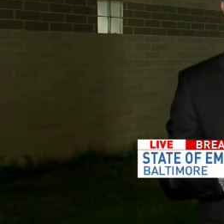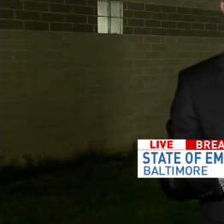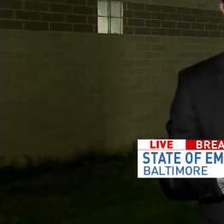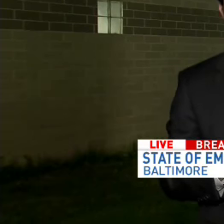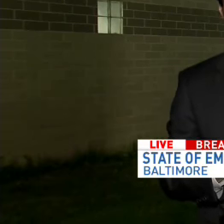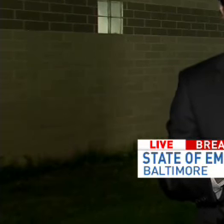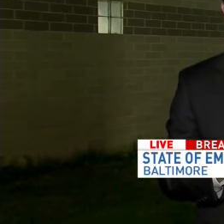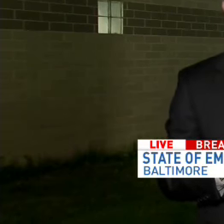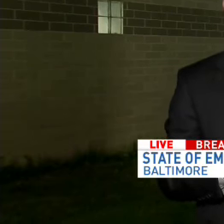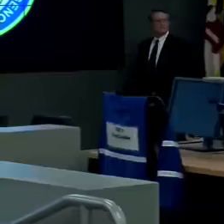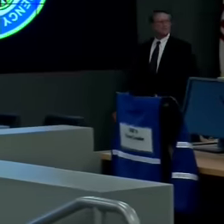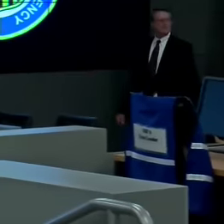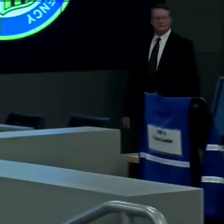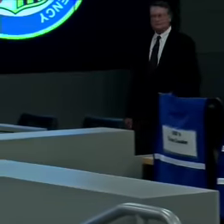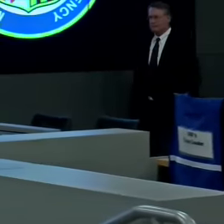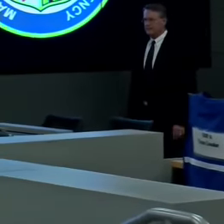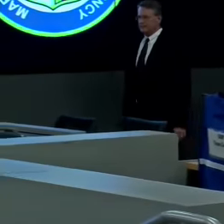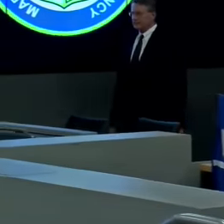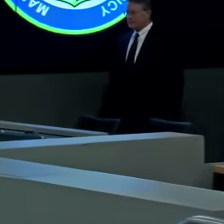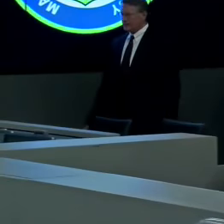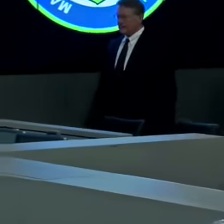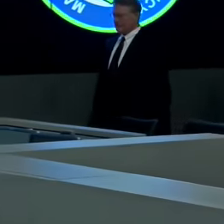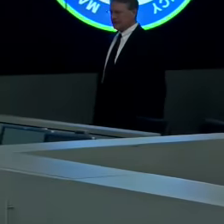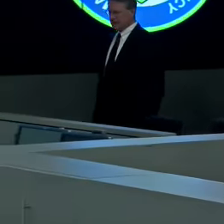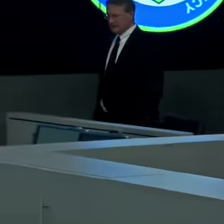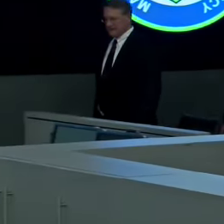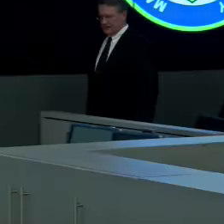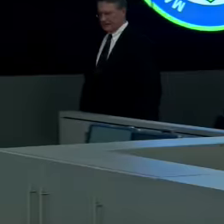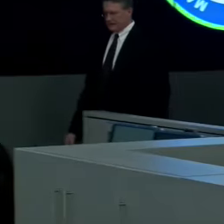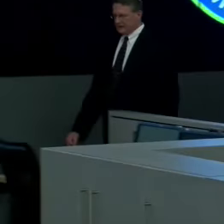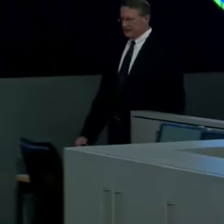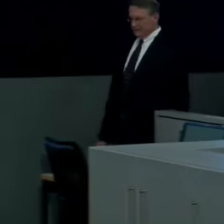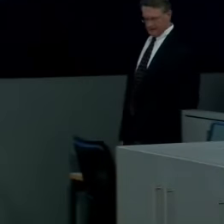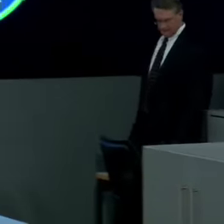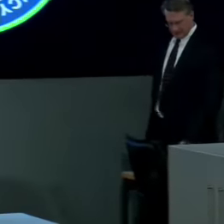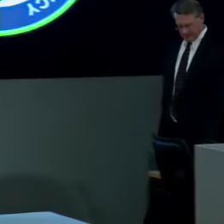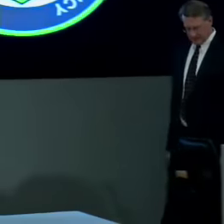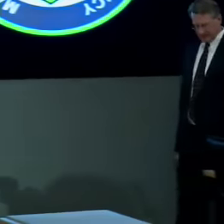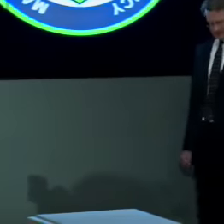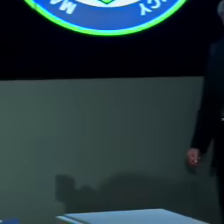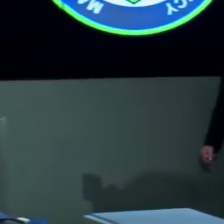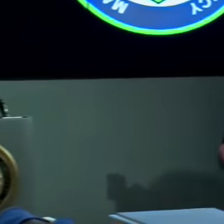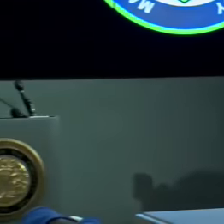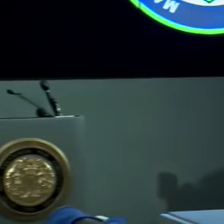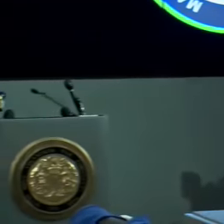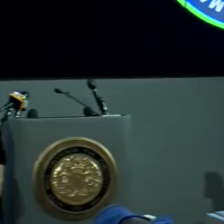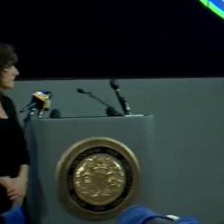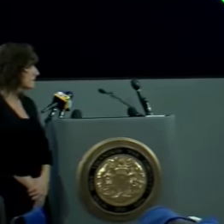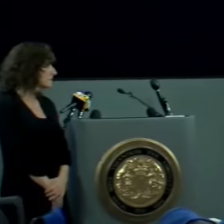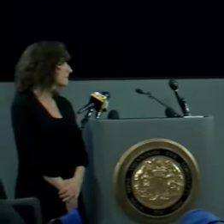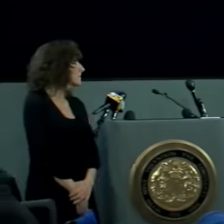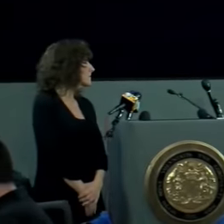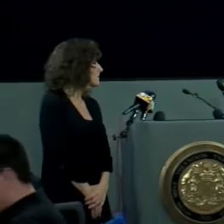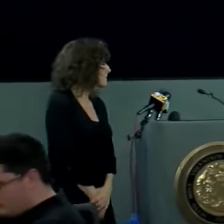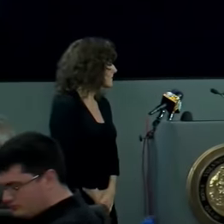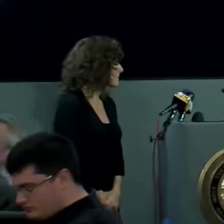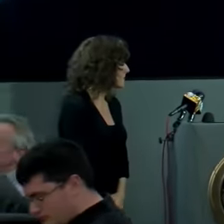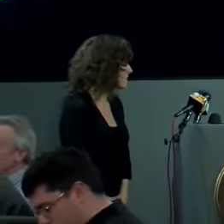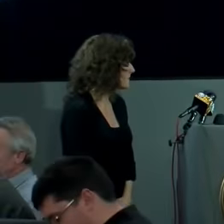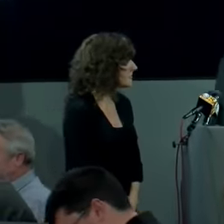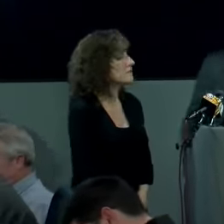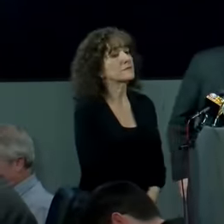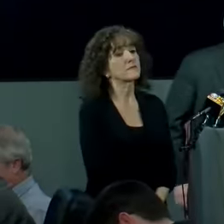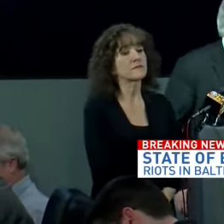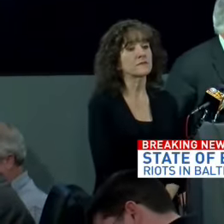National Guard. Governor Hogan then walked into the main operations room where he spoke with us at a press conference. In